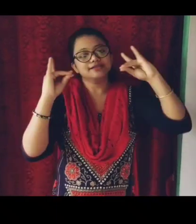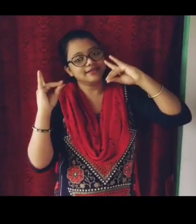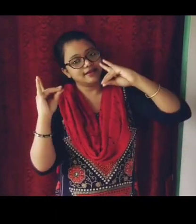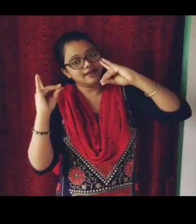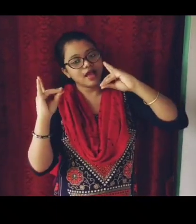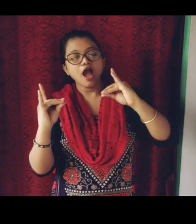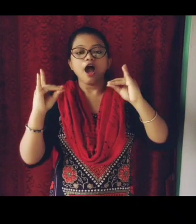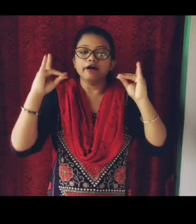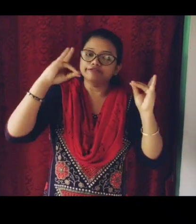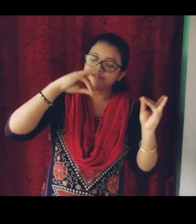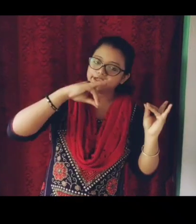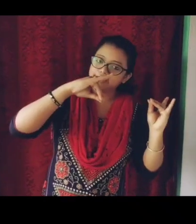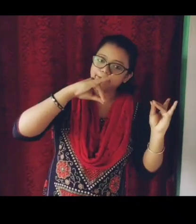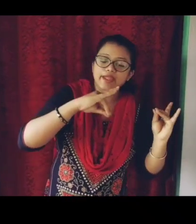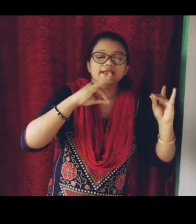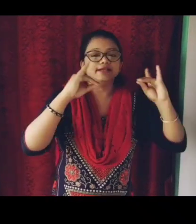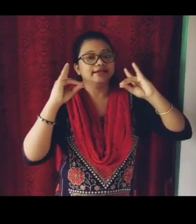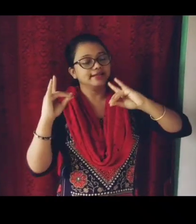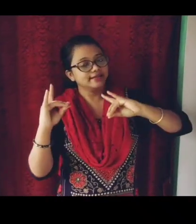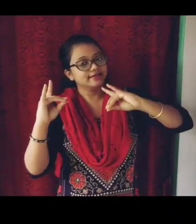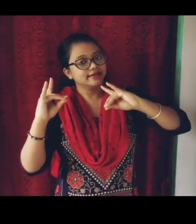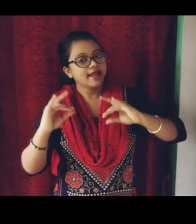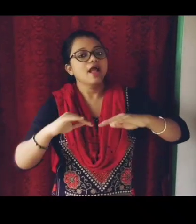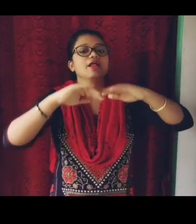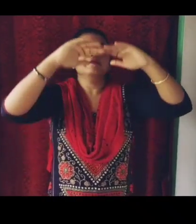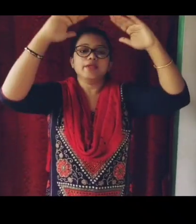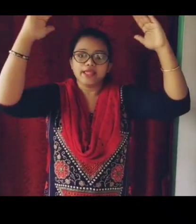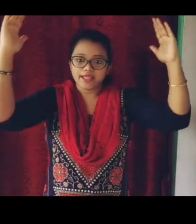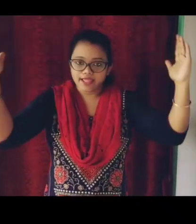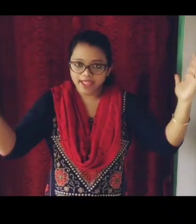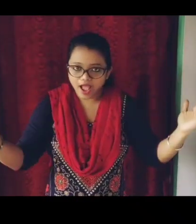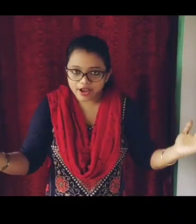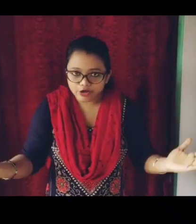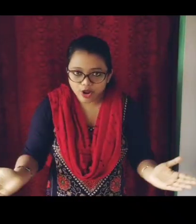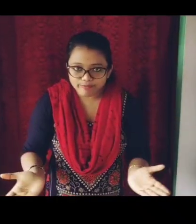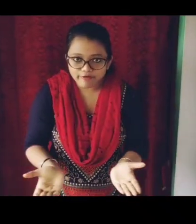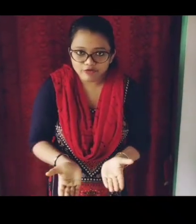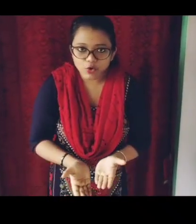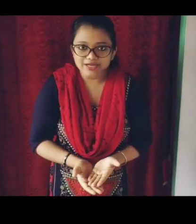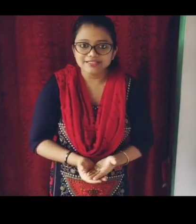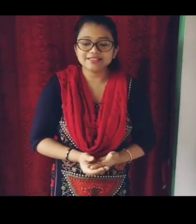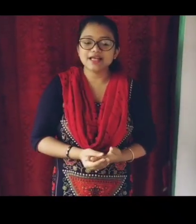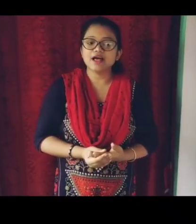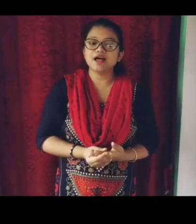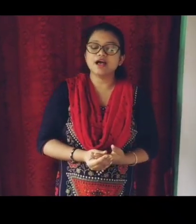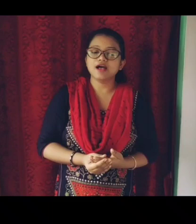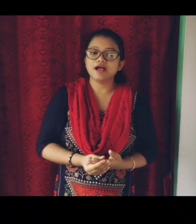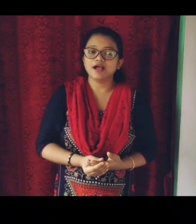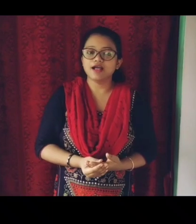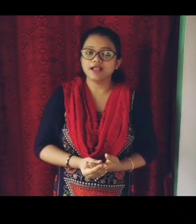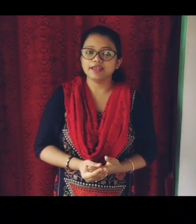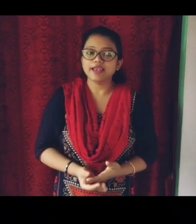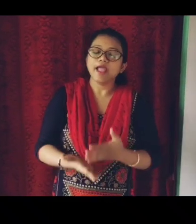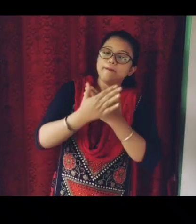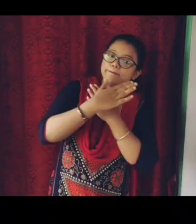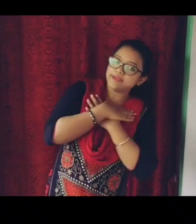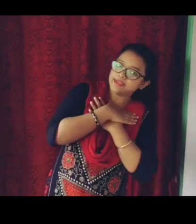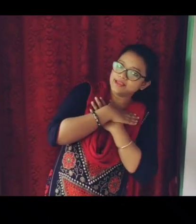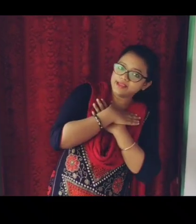deer, a female deer. Re, a drop of golden sun. Me,